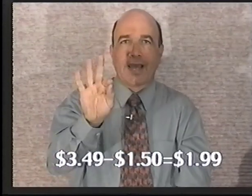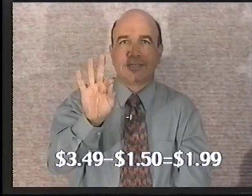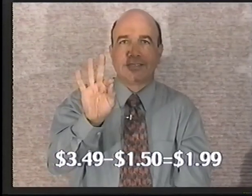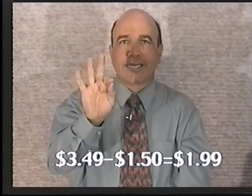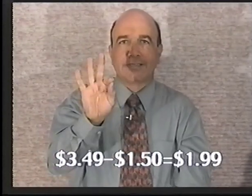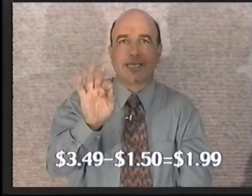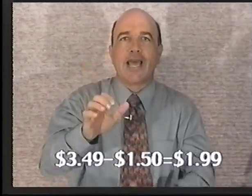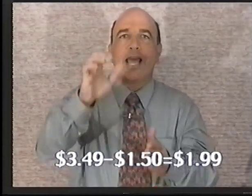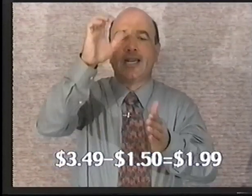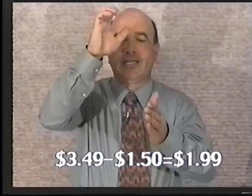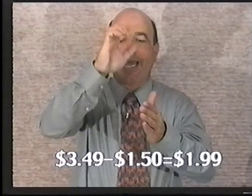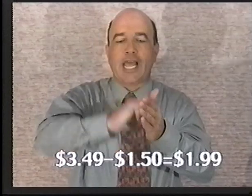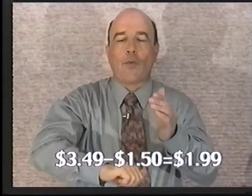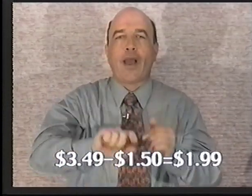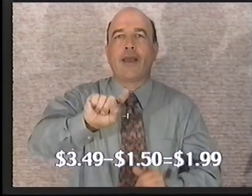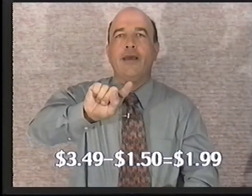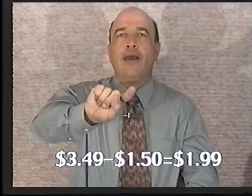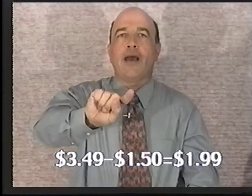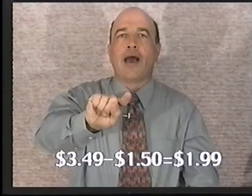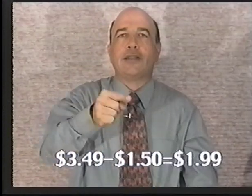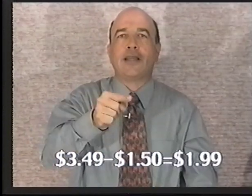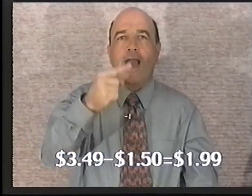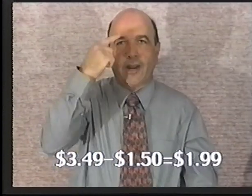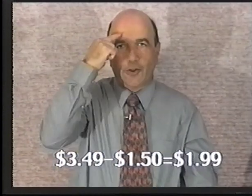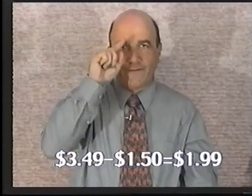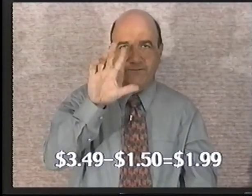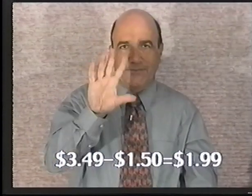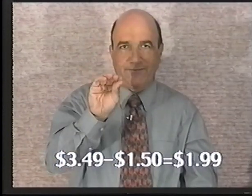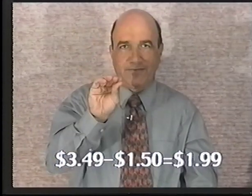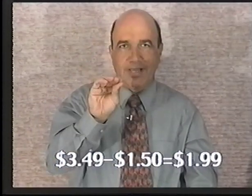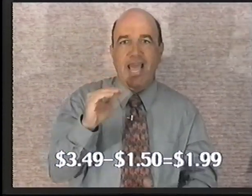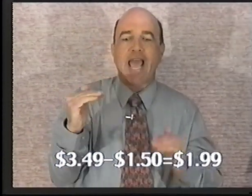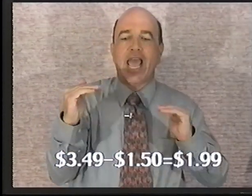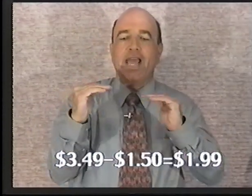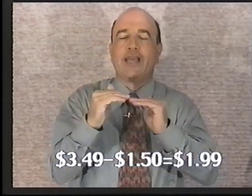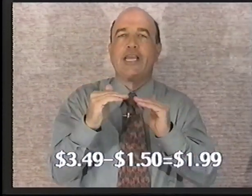$3.49 take away $1.50 equals